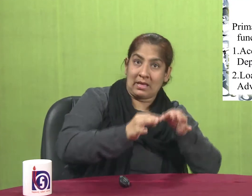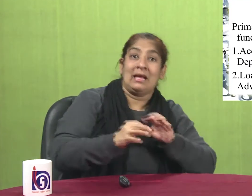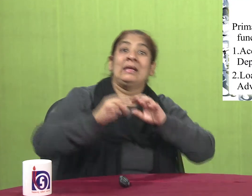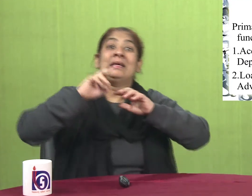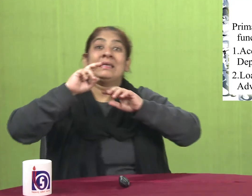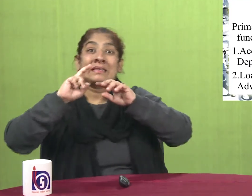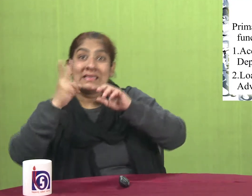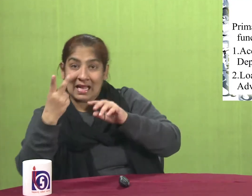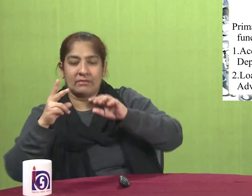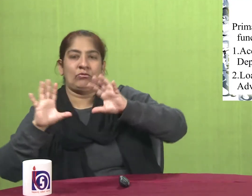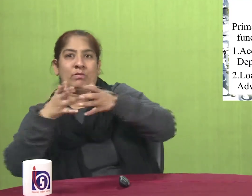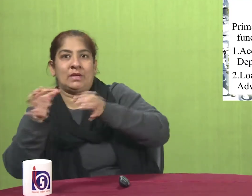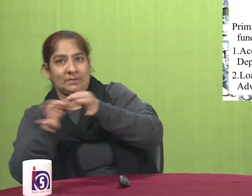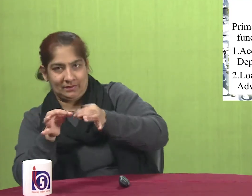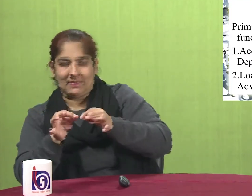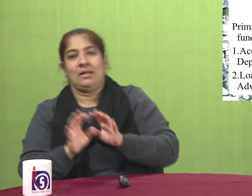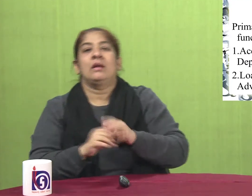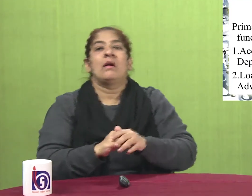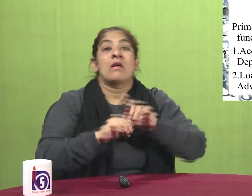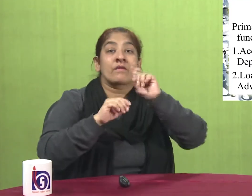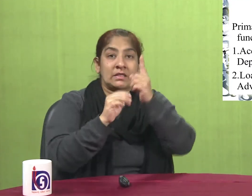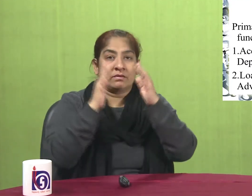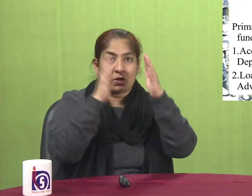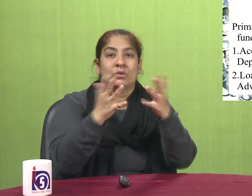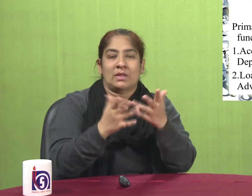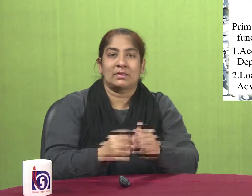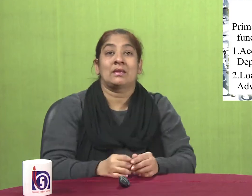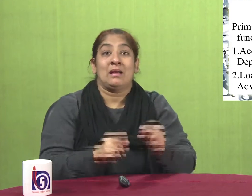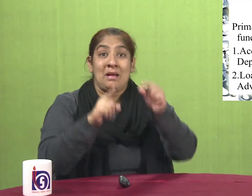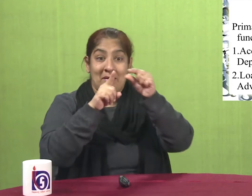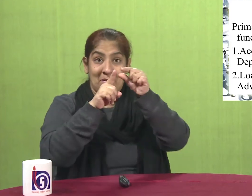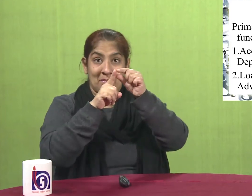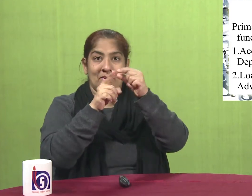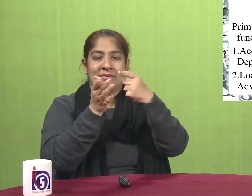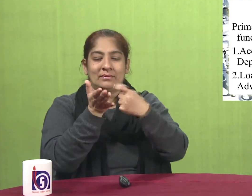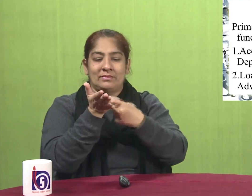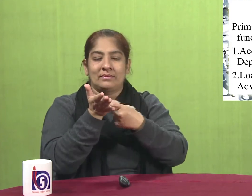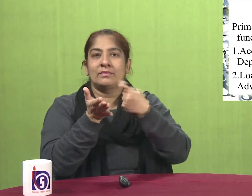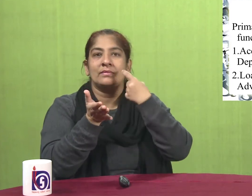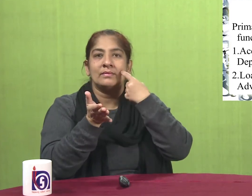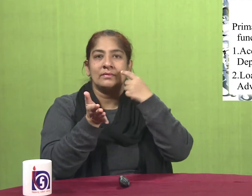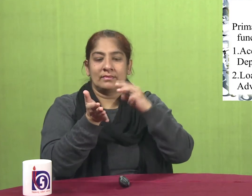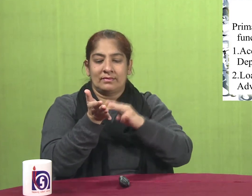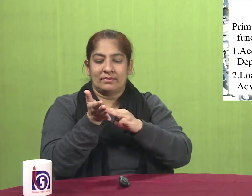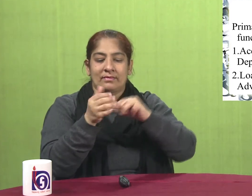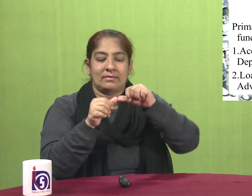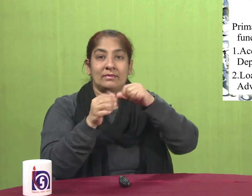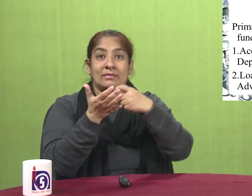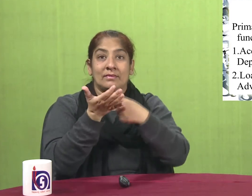First is the primary function, second is the secondary function. So, let's focus on the primary function.